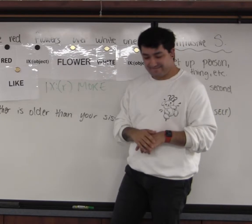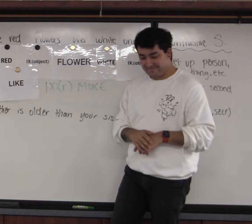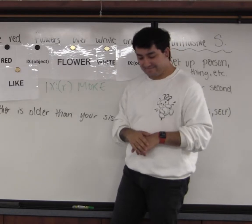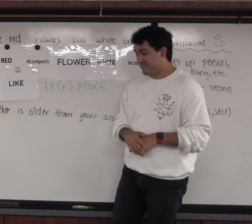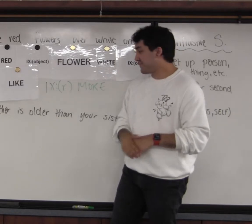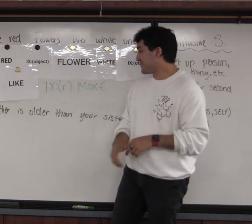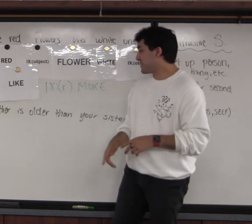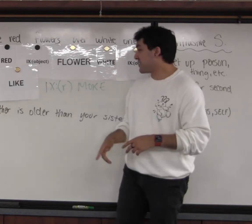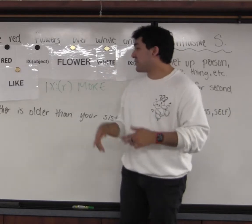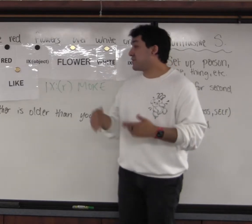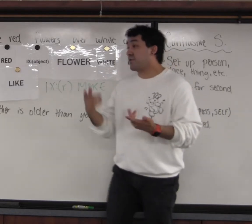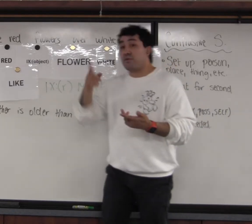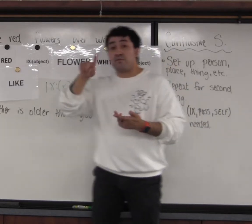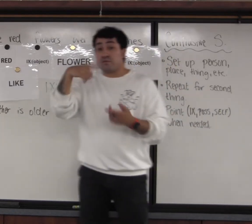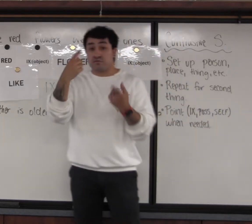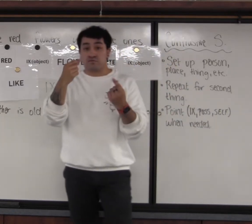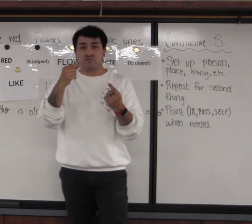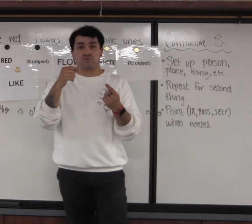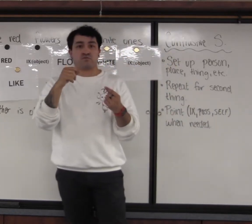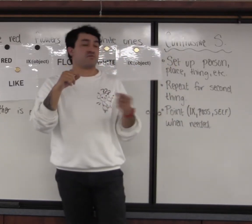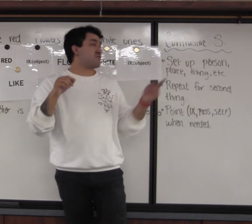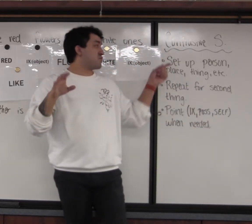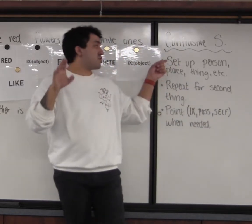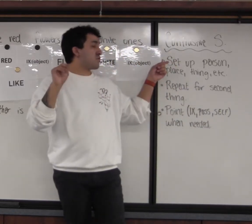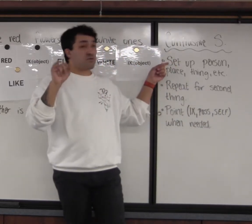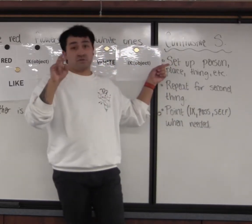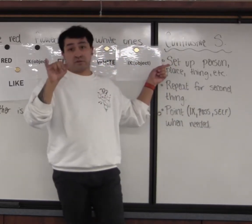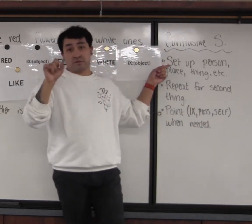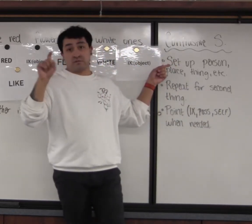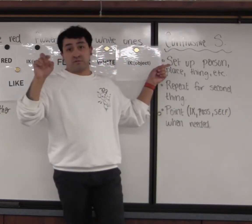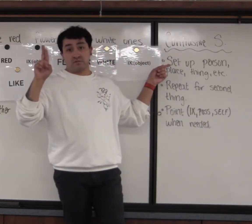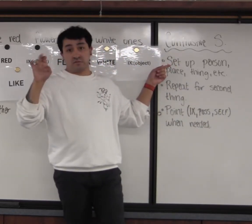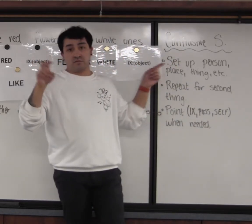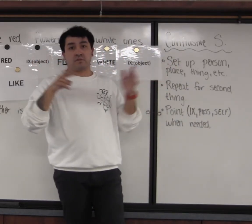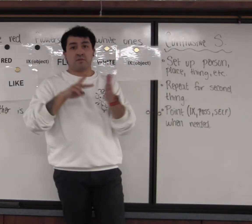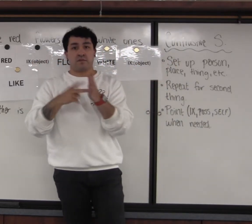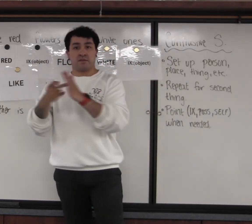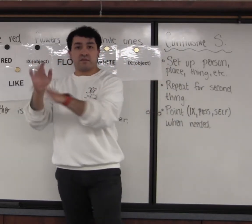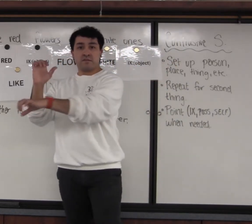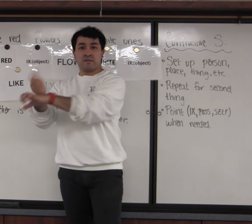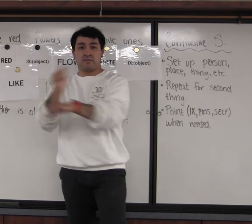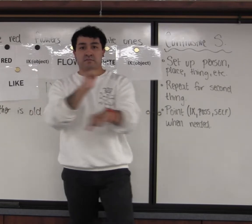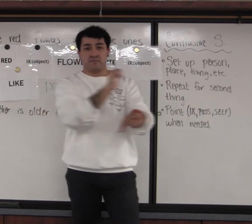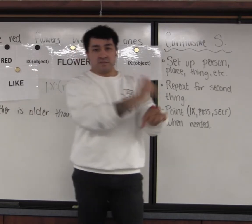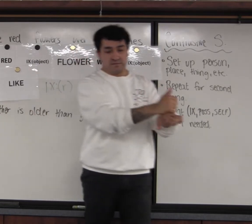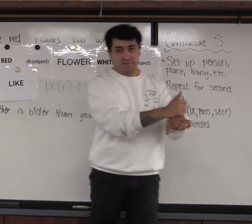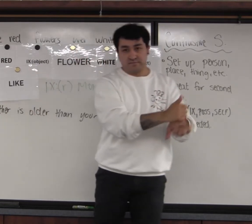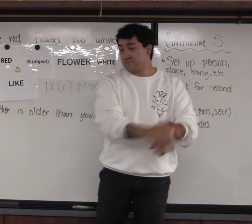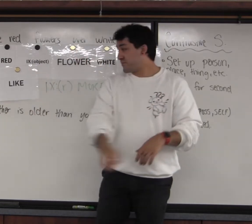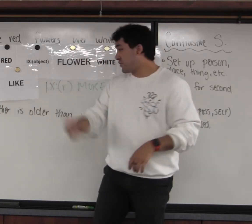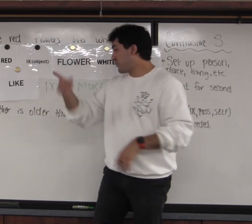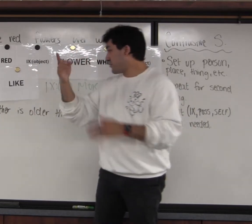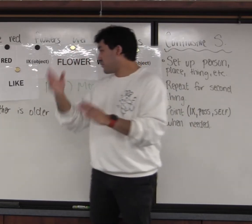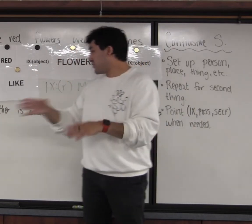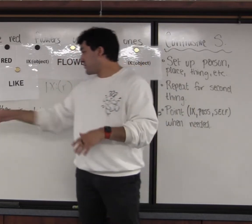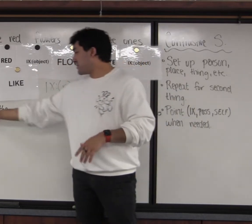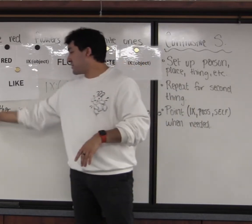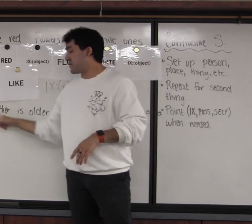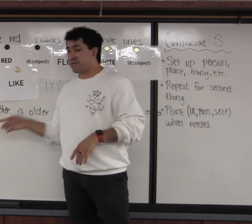brother and quote unquote your sister. And so first thing first, we got to set them two things up. We are contrasting them,